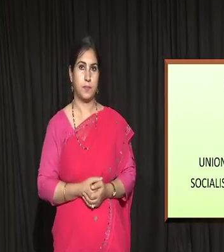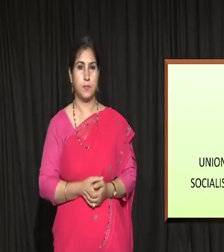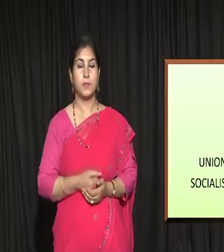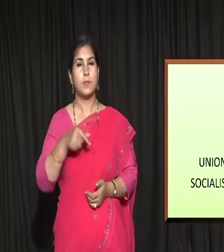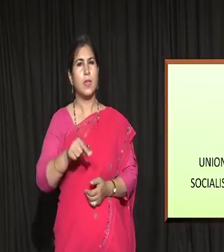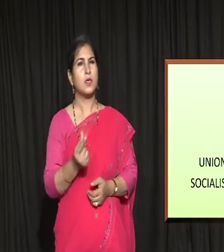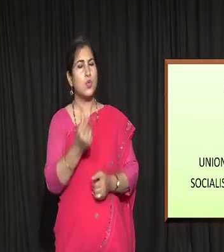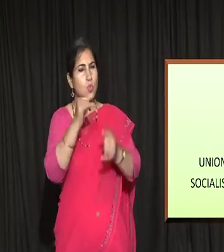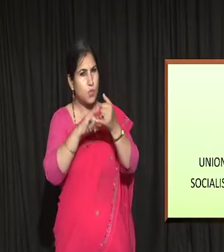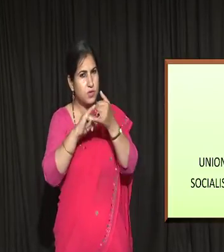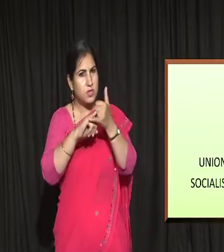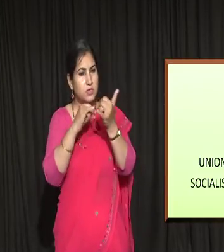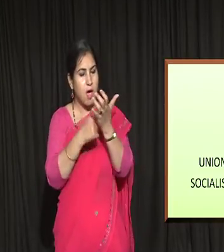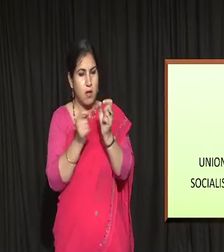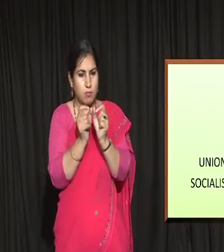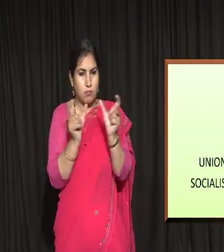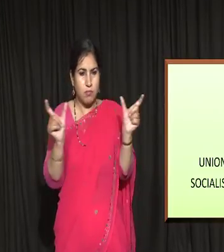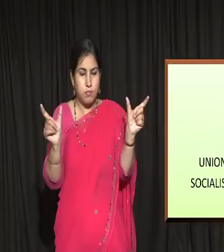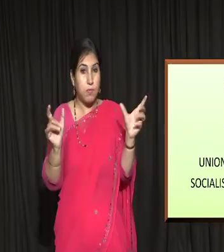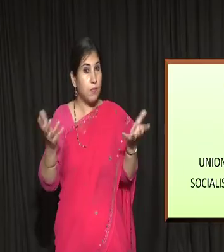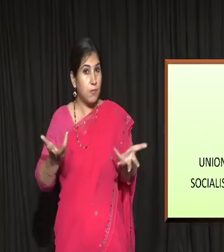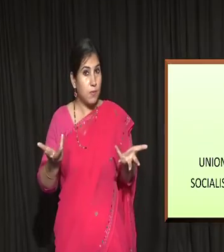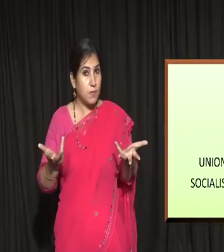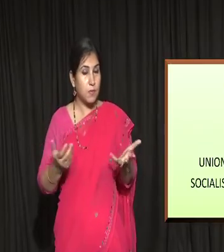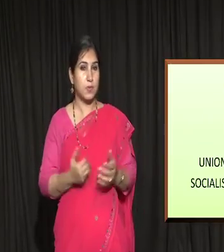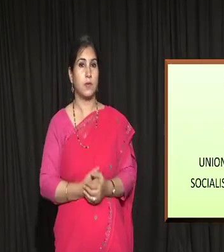The full form of USSR was